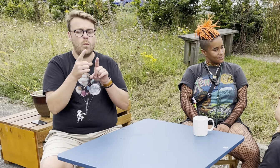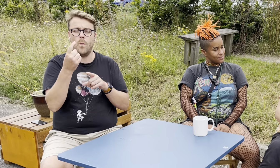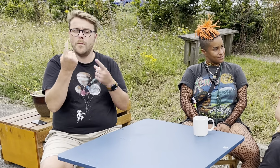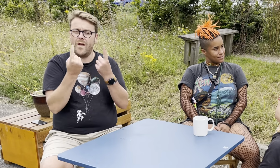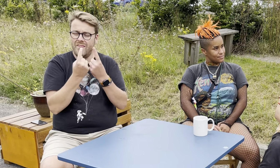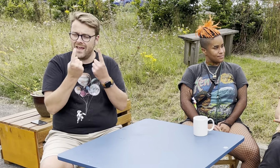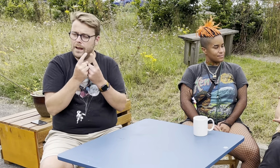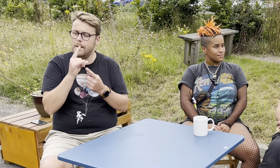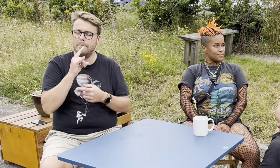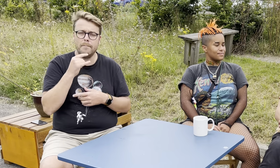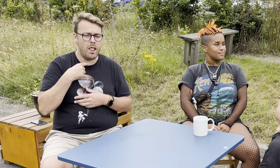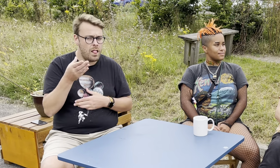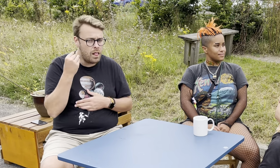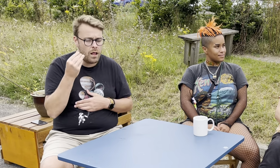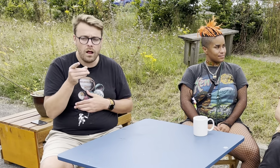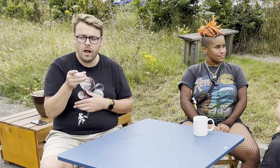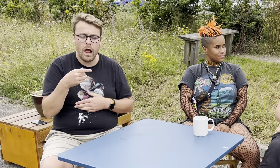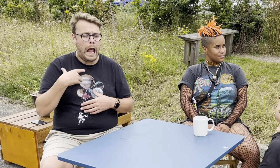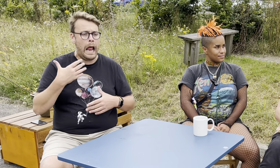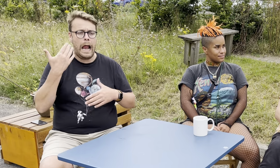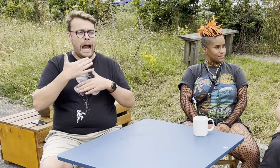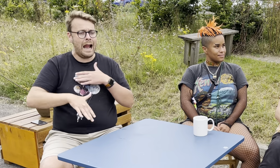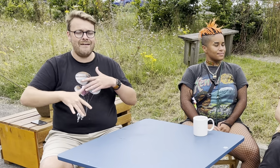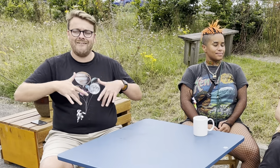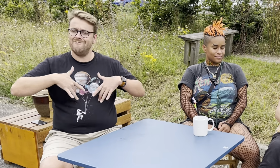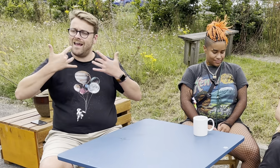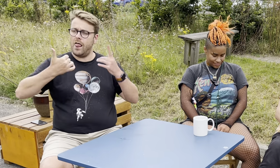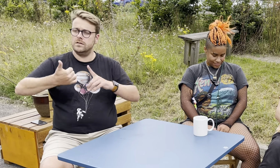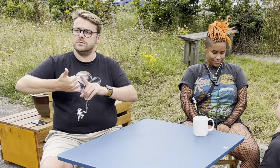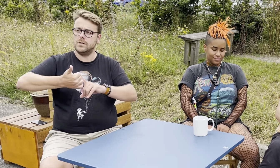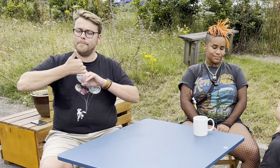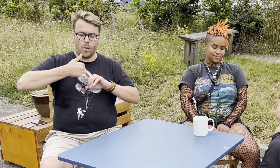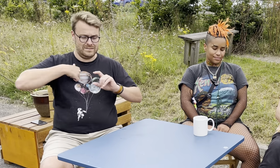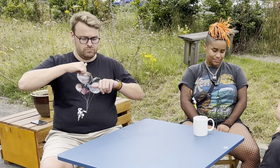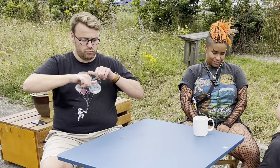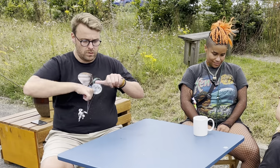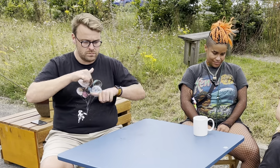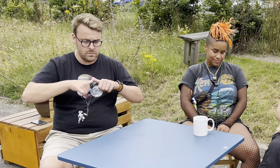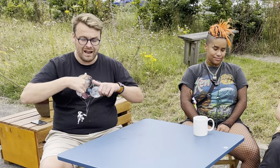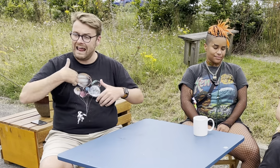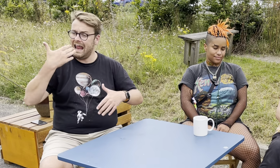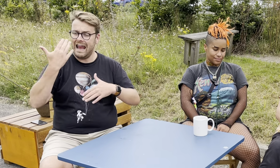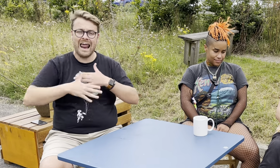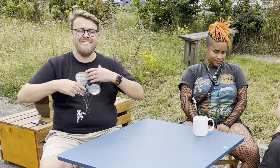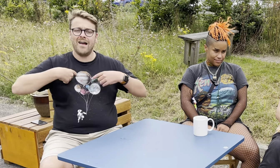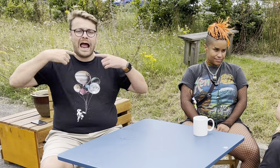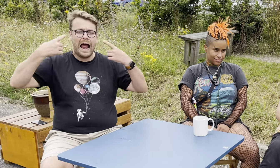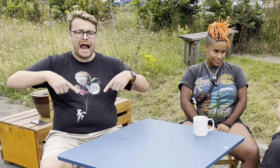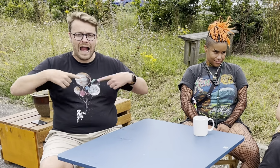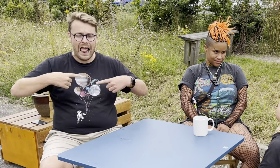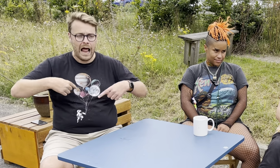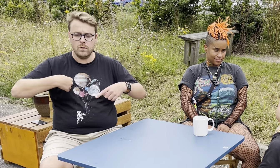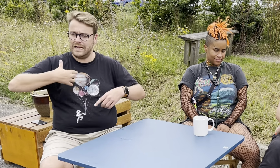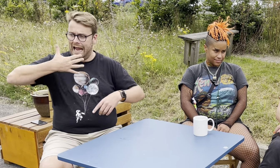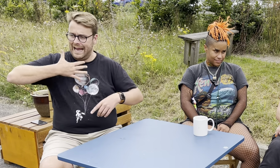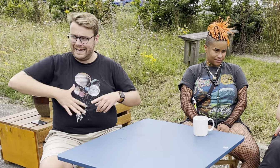saying along the lines of, I have never felt so supported in a process. I have never been allowed the things that I fully need in a process.